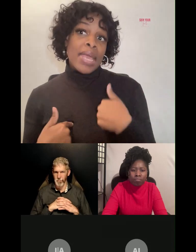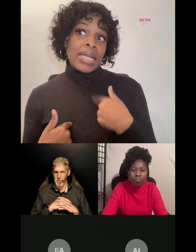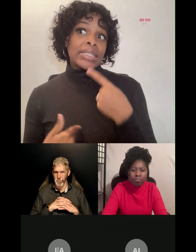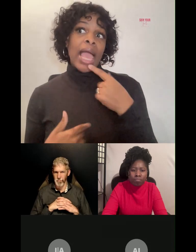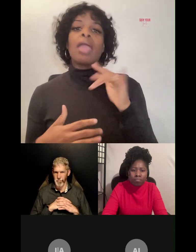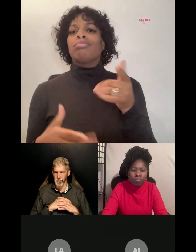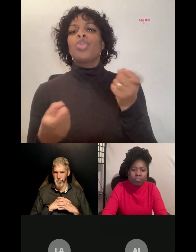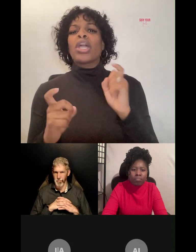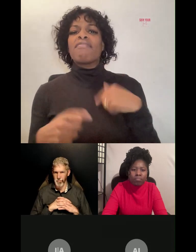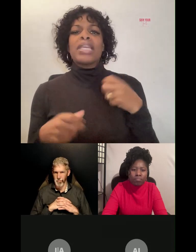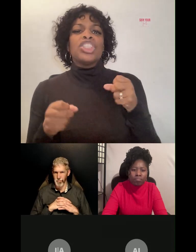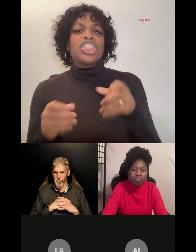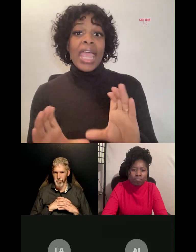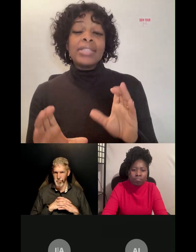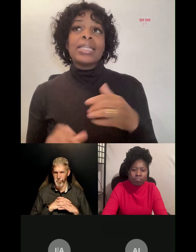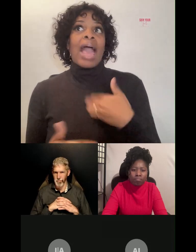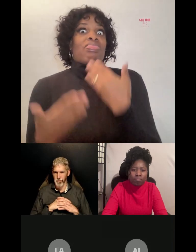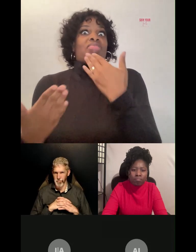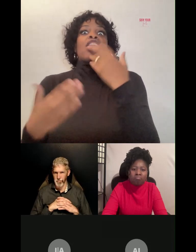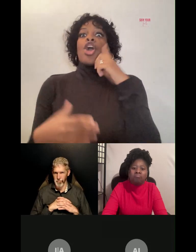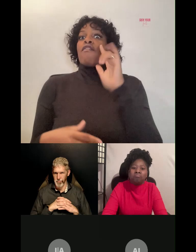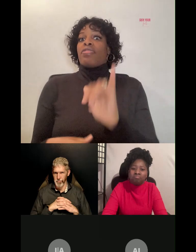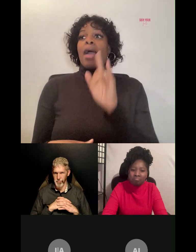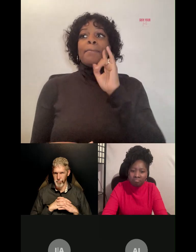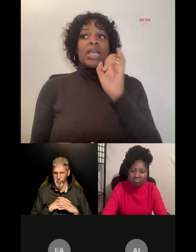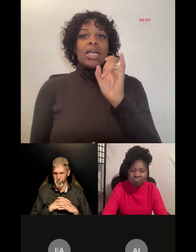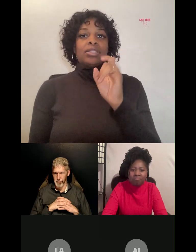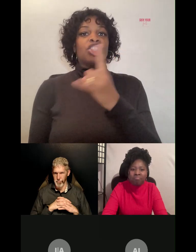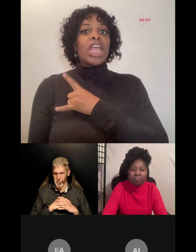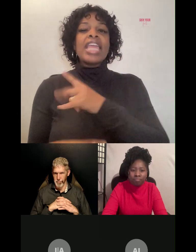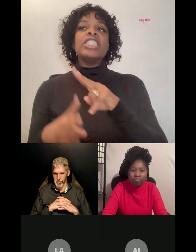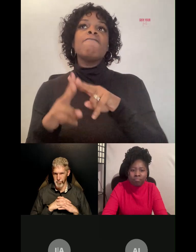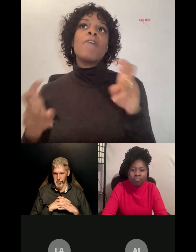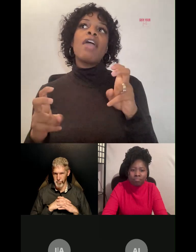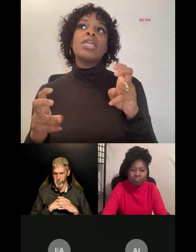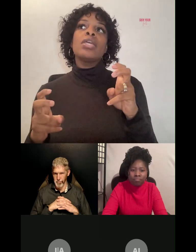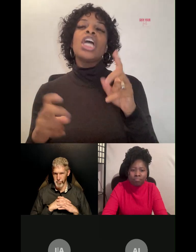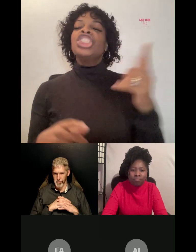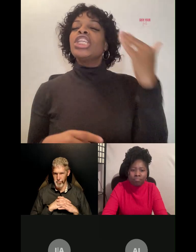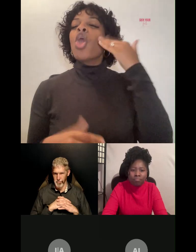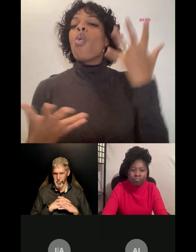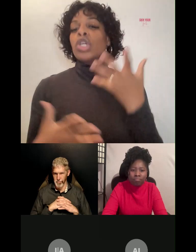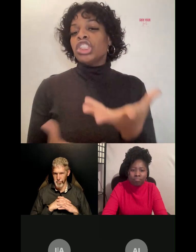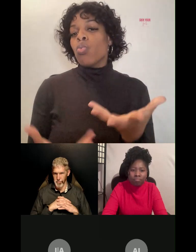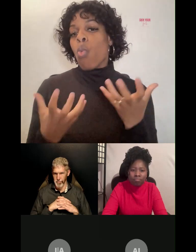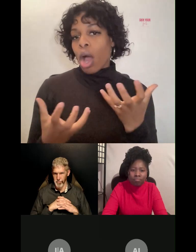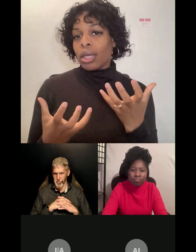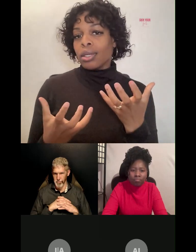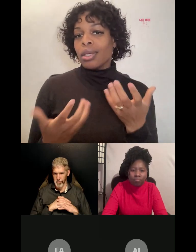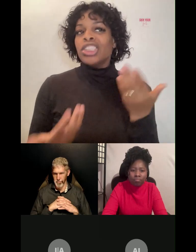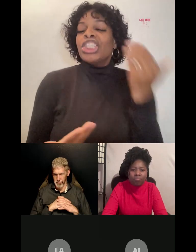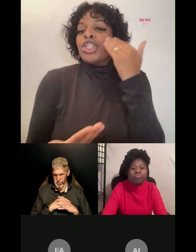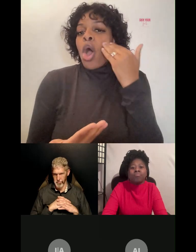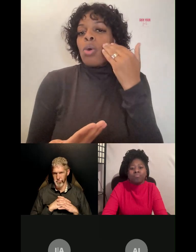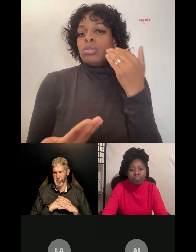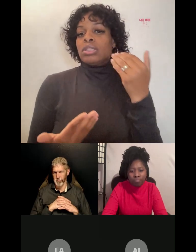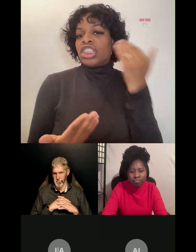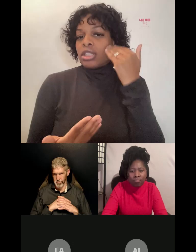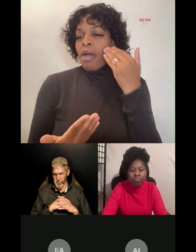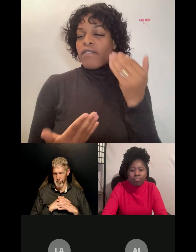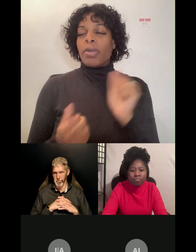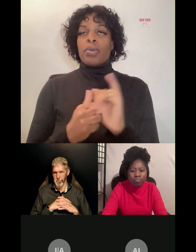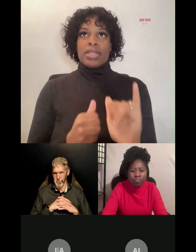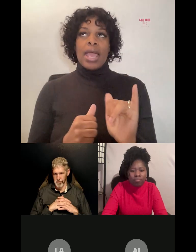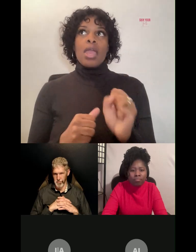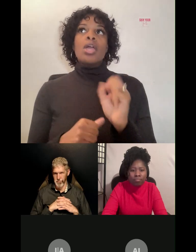something in me and said, give me a chance. And I thank her for that because Jade is she knows what she wants. She knows,